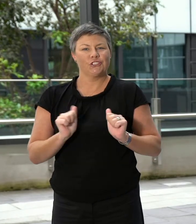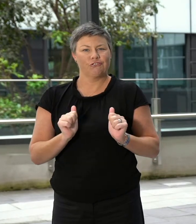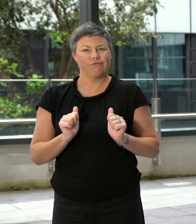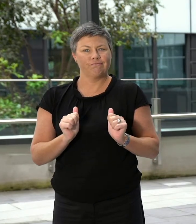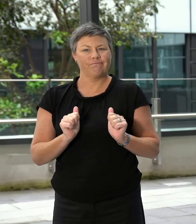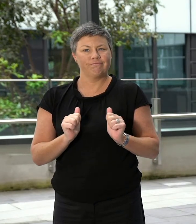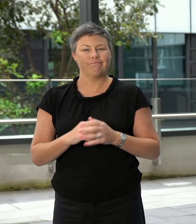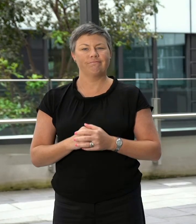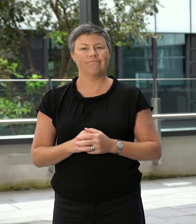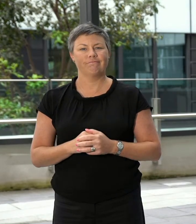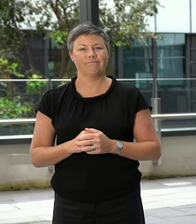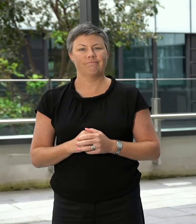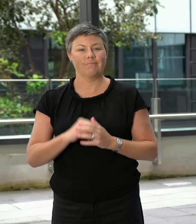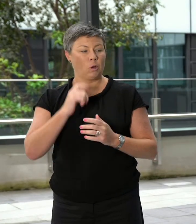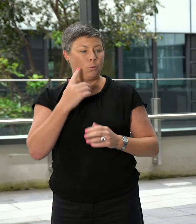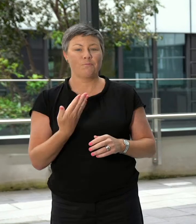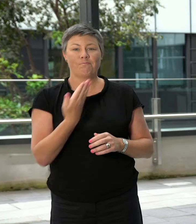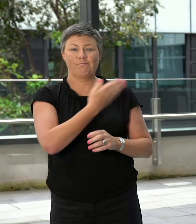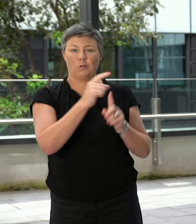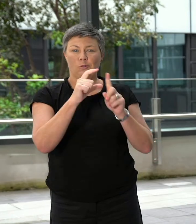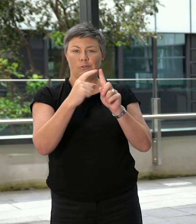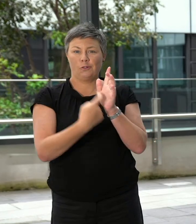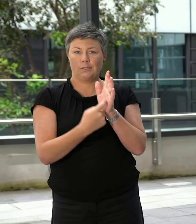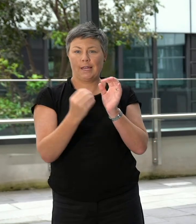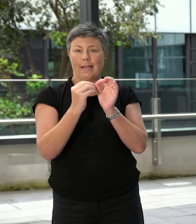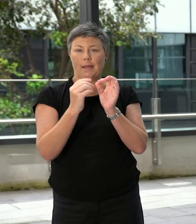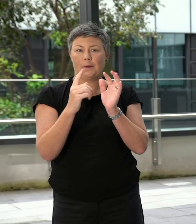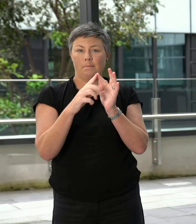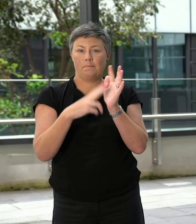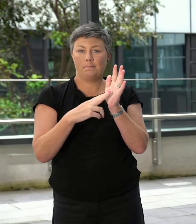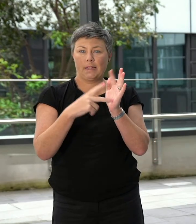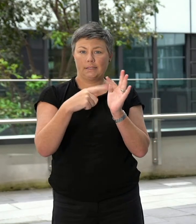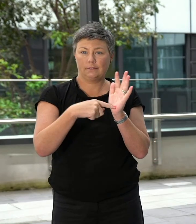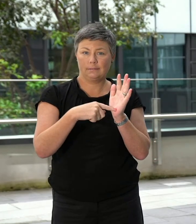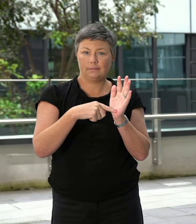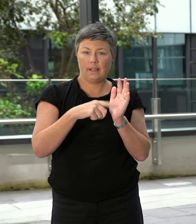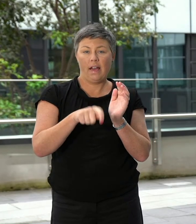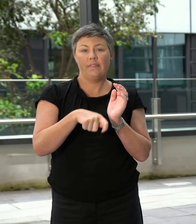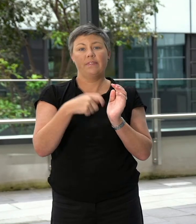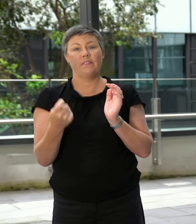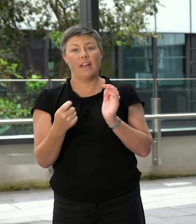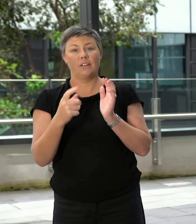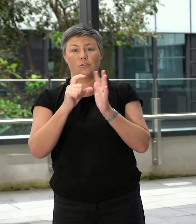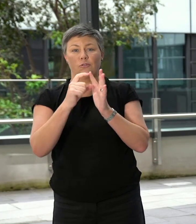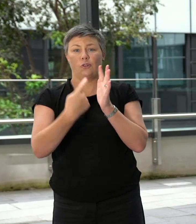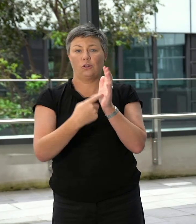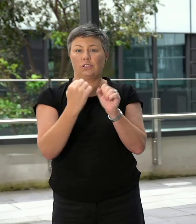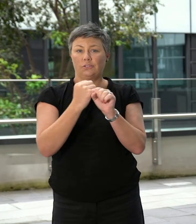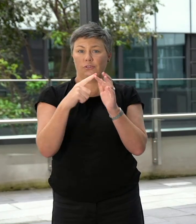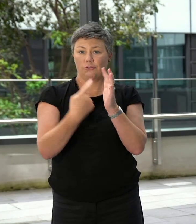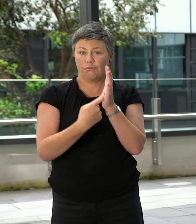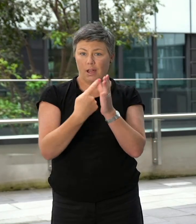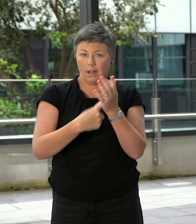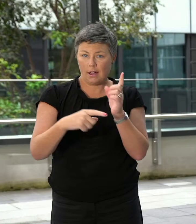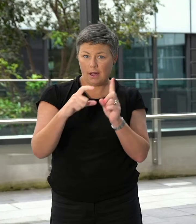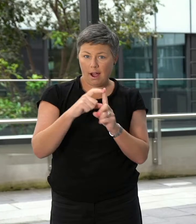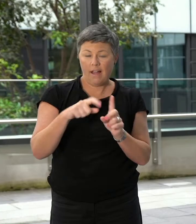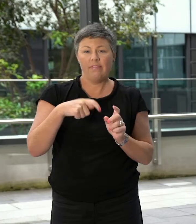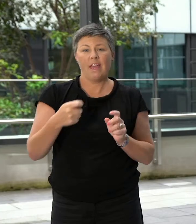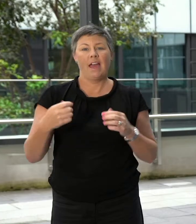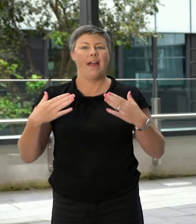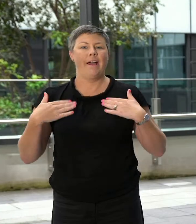So look, I'll hand over to Dr. Bennett, then we've got Dr. Gerard and the Health Minister, and then we're happy to answer a few quick